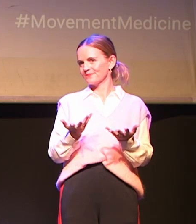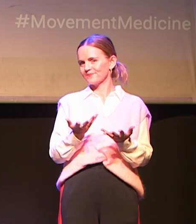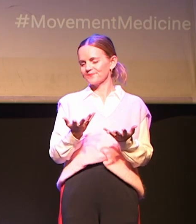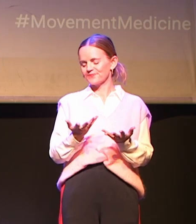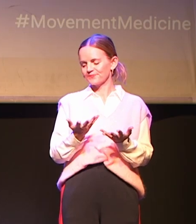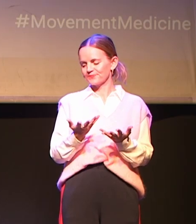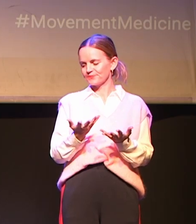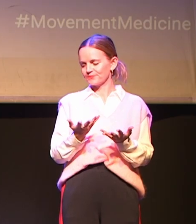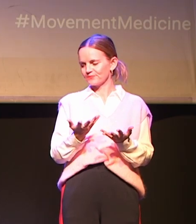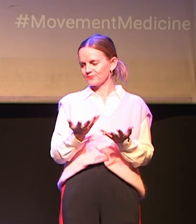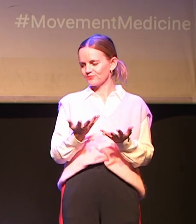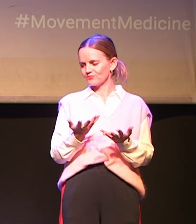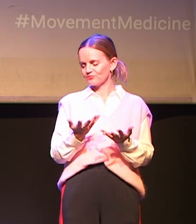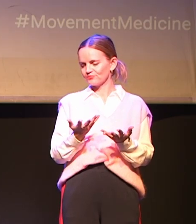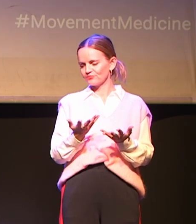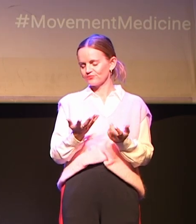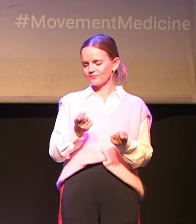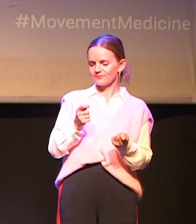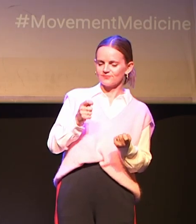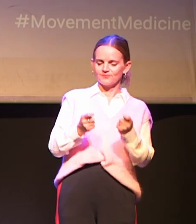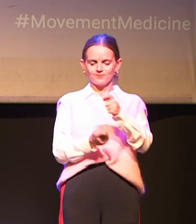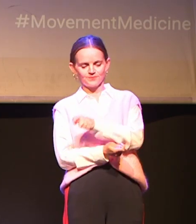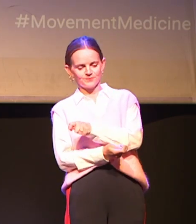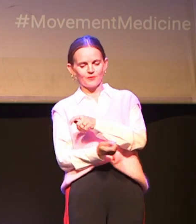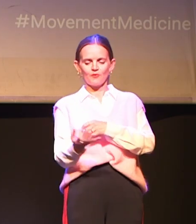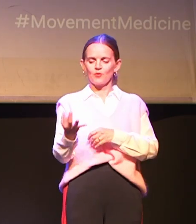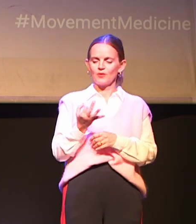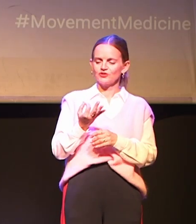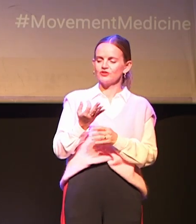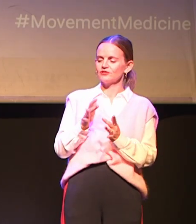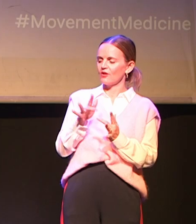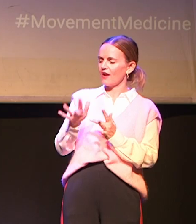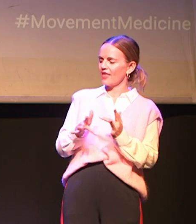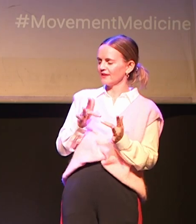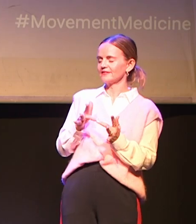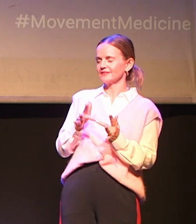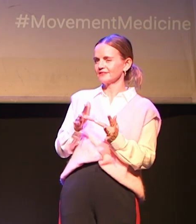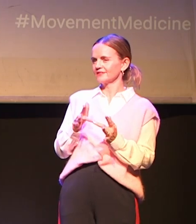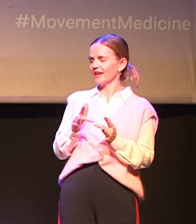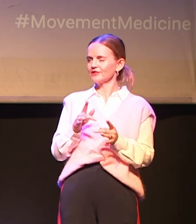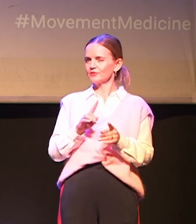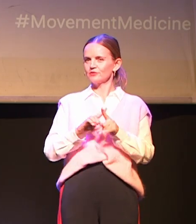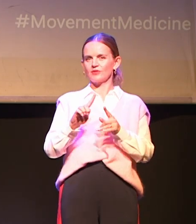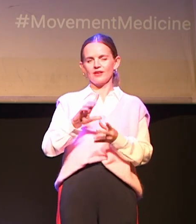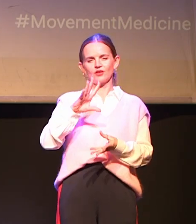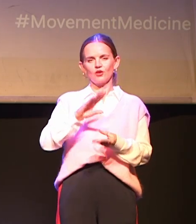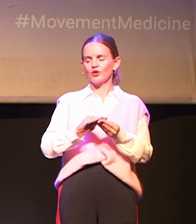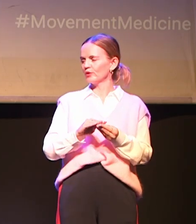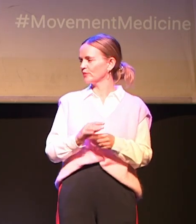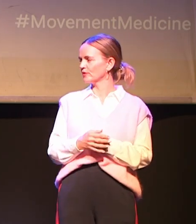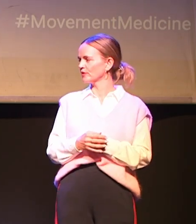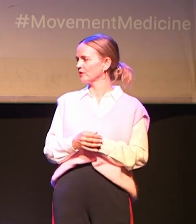what is it called? Remixed version of a question that we got from folks online, and just to get some concluding words. So, what is